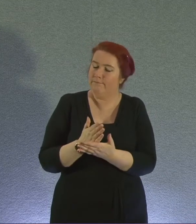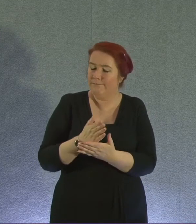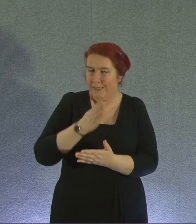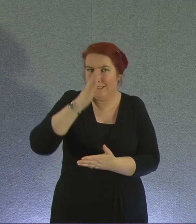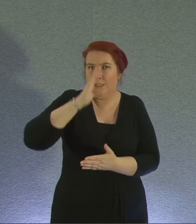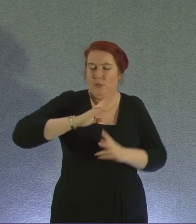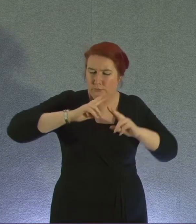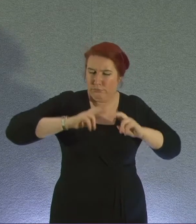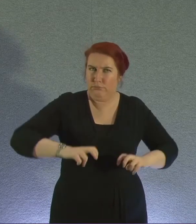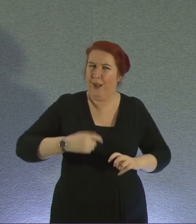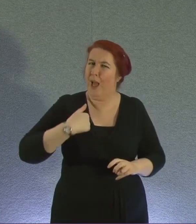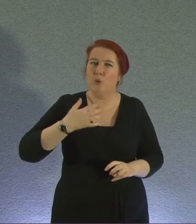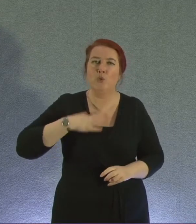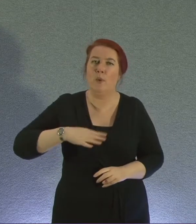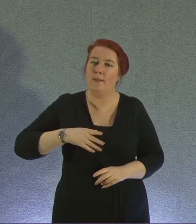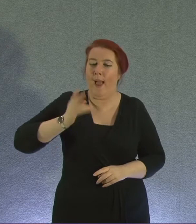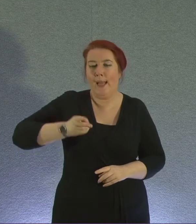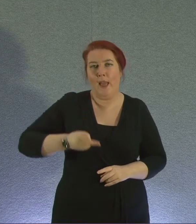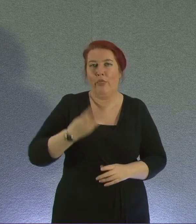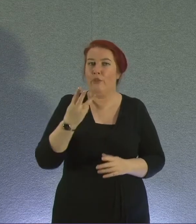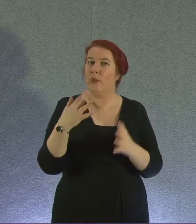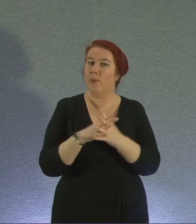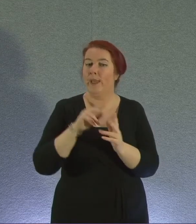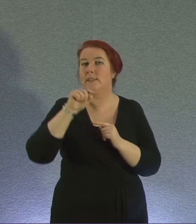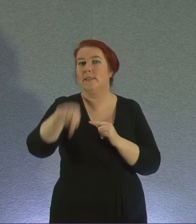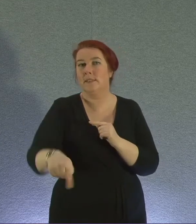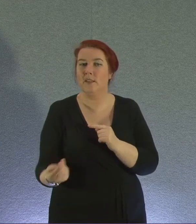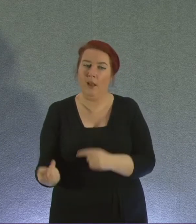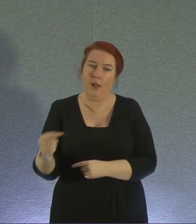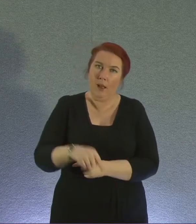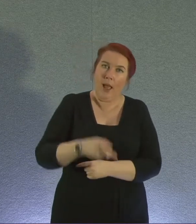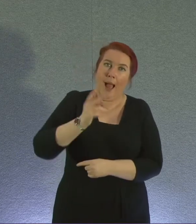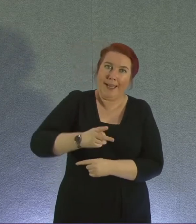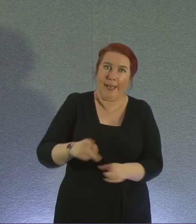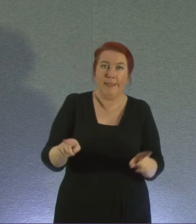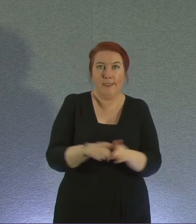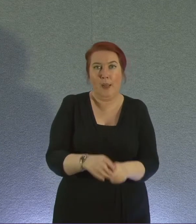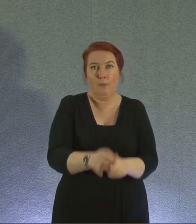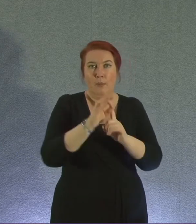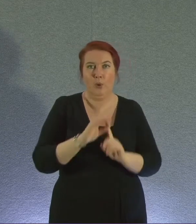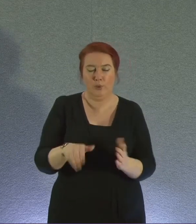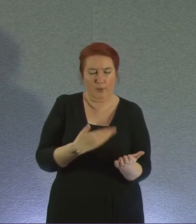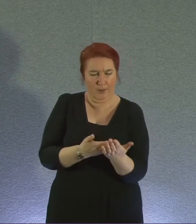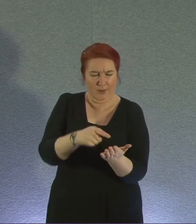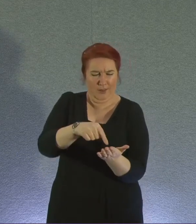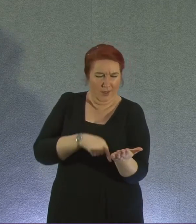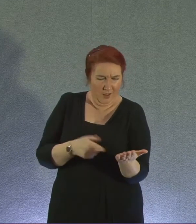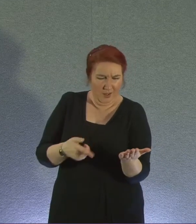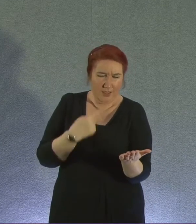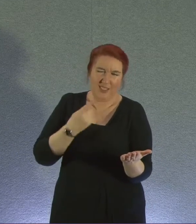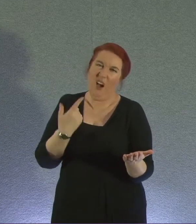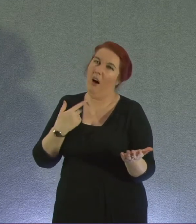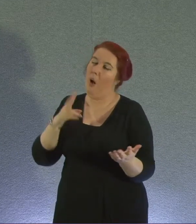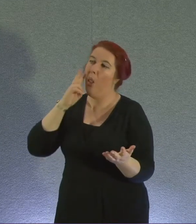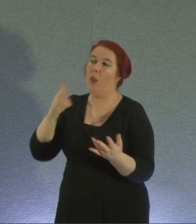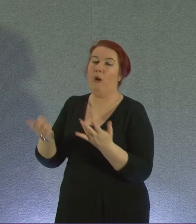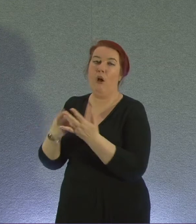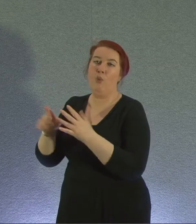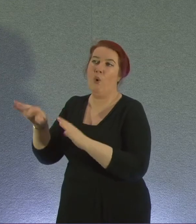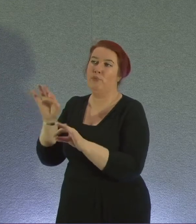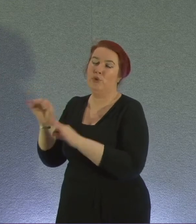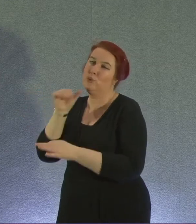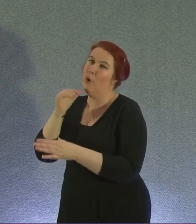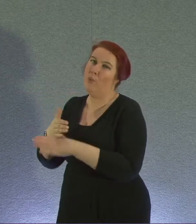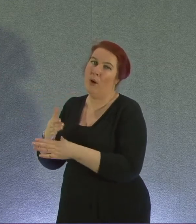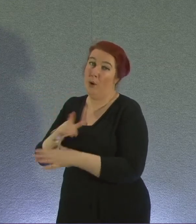find ourselves back here in 3 weeks facing just the same proposal where the government says we've looked at the alternatives and we don't think they work, because I think